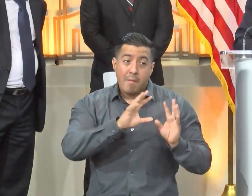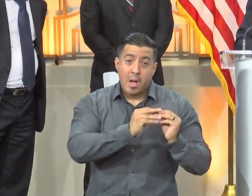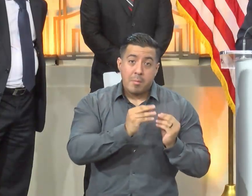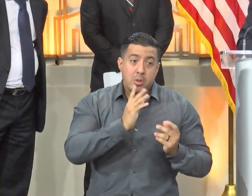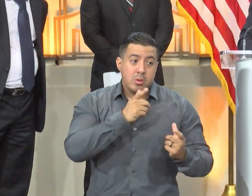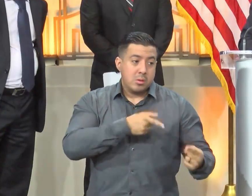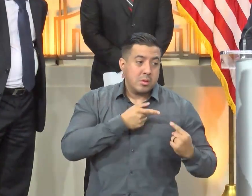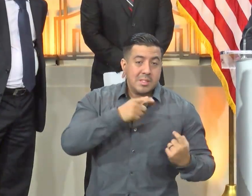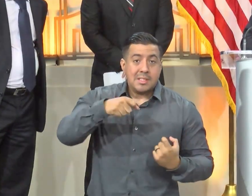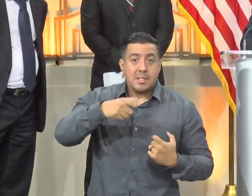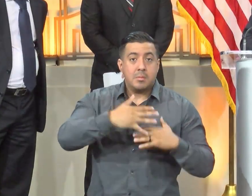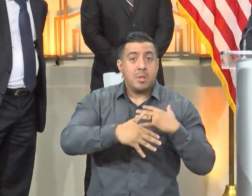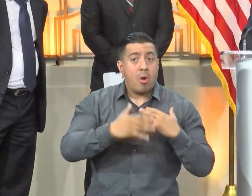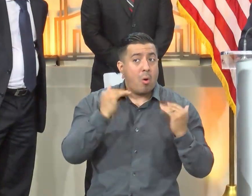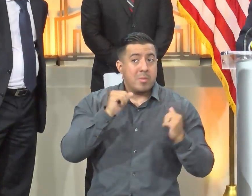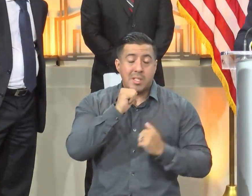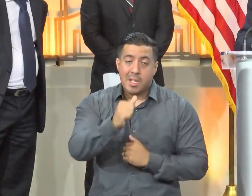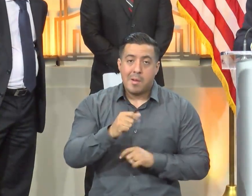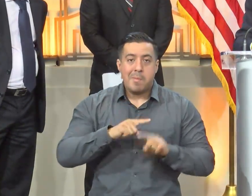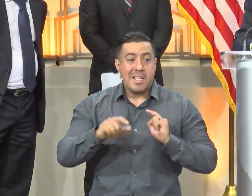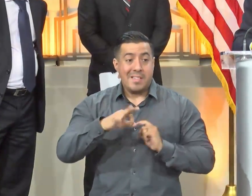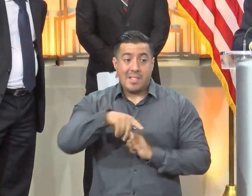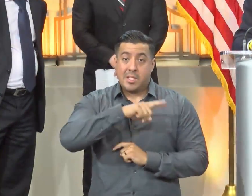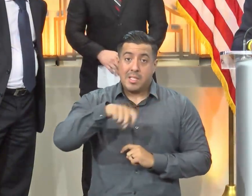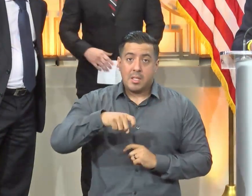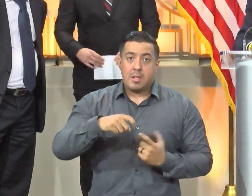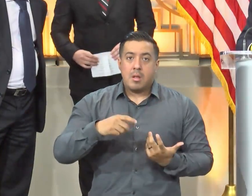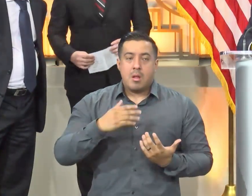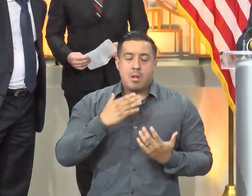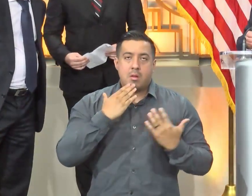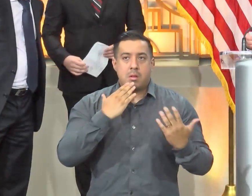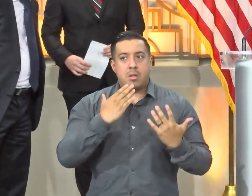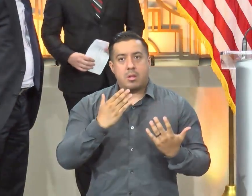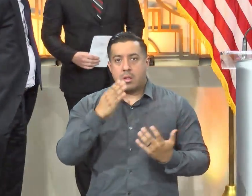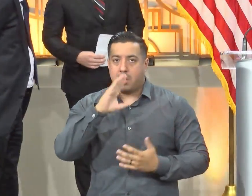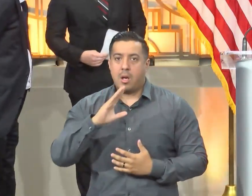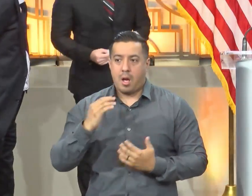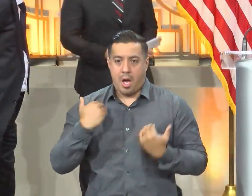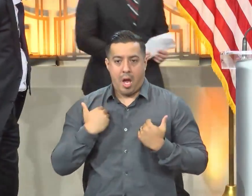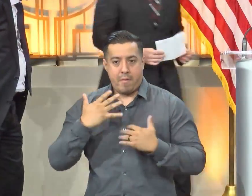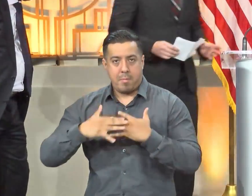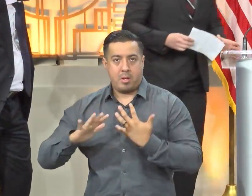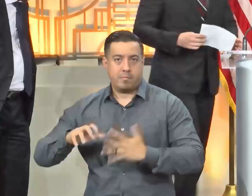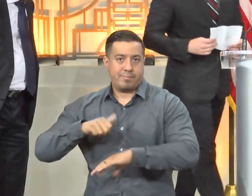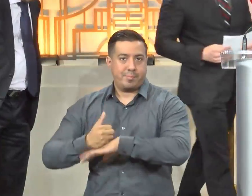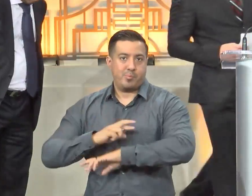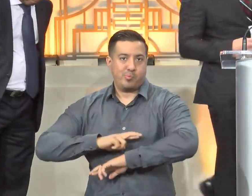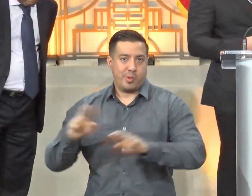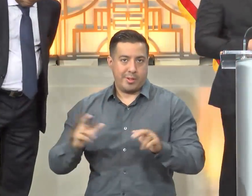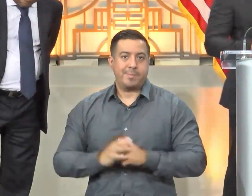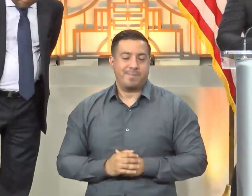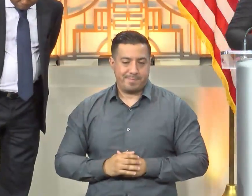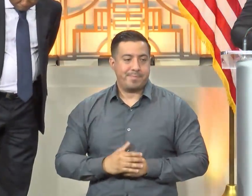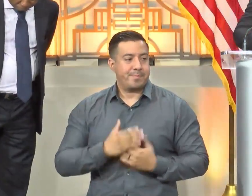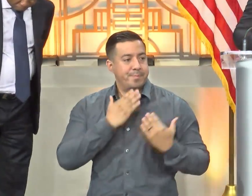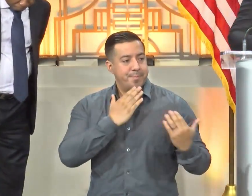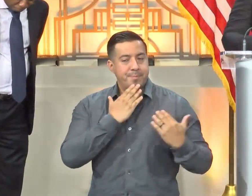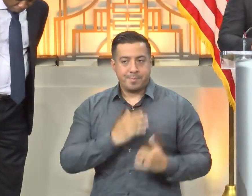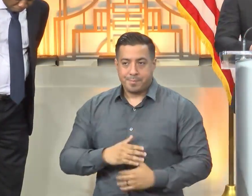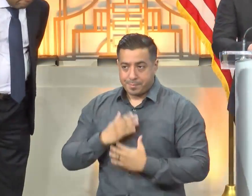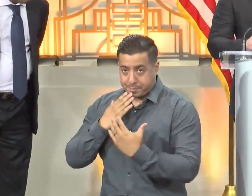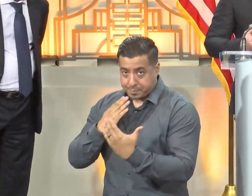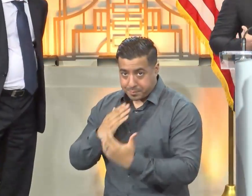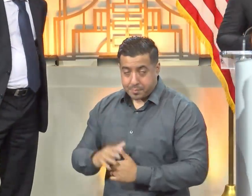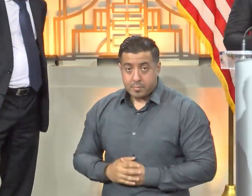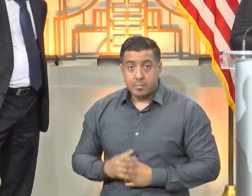is your family member that needs it, then thank God the blood is there for them. Mayor. Thank you. Thank you, Mr. Mayor. Thank you, Dr.